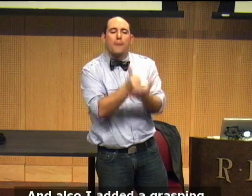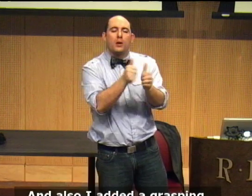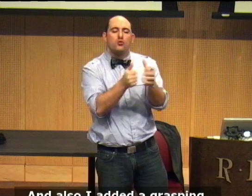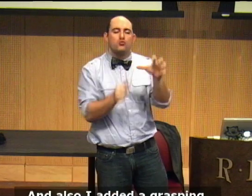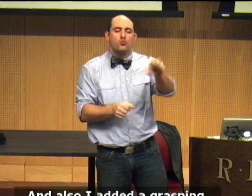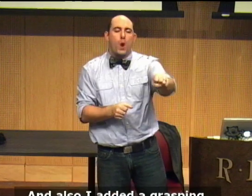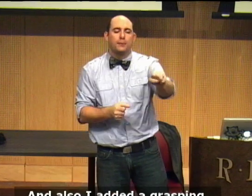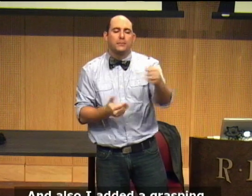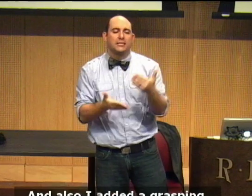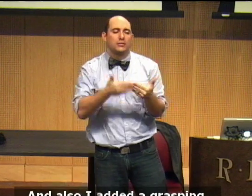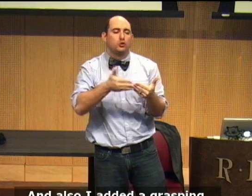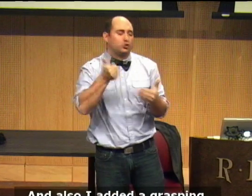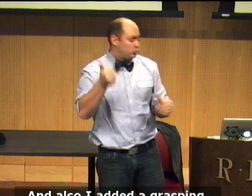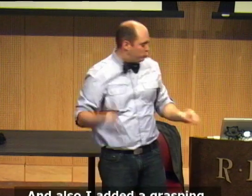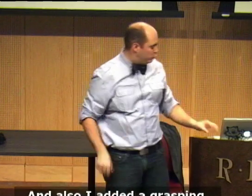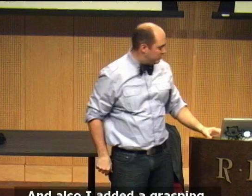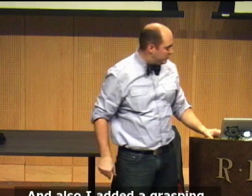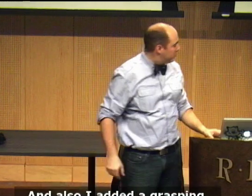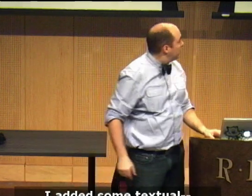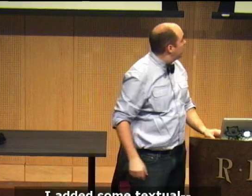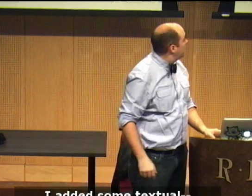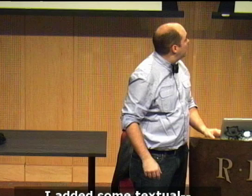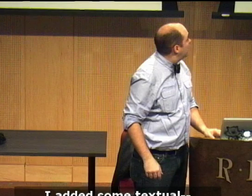added a grasping. I added some